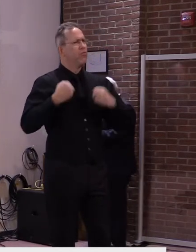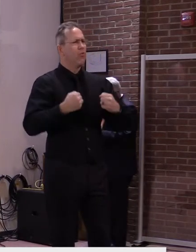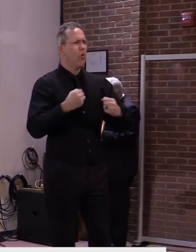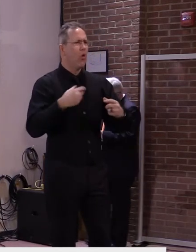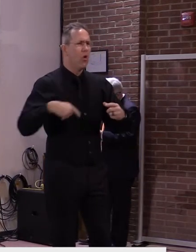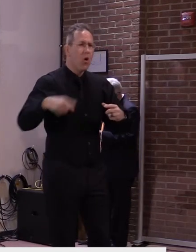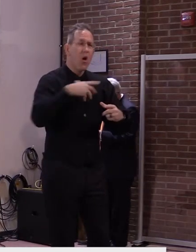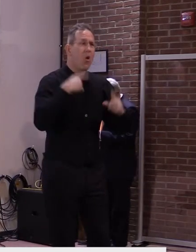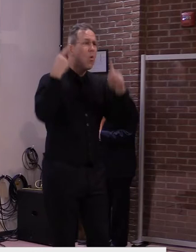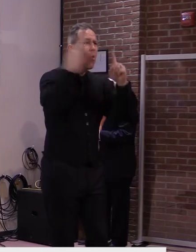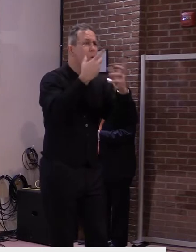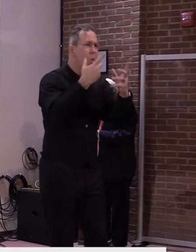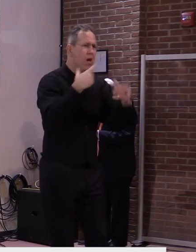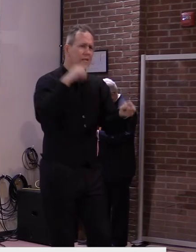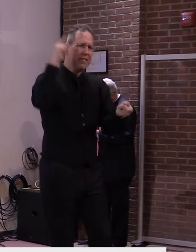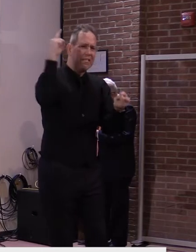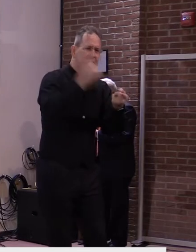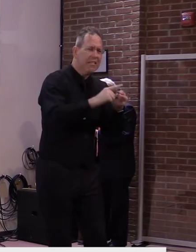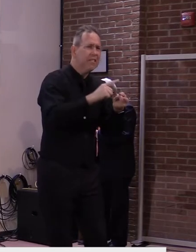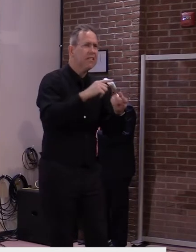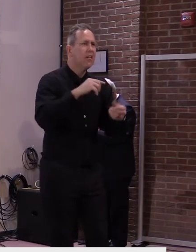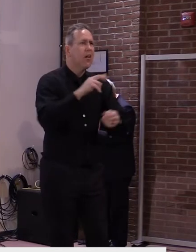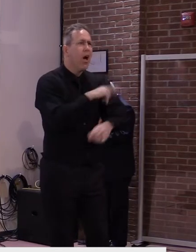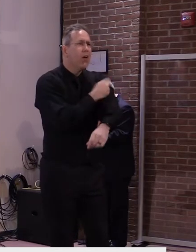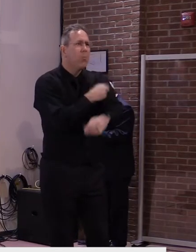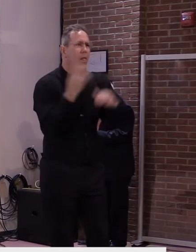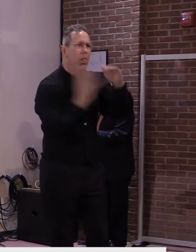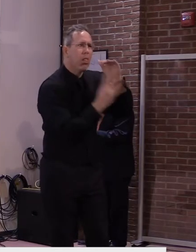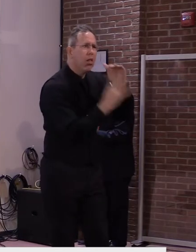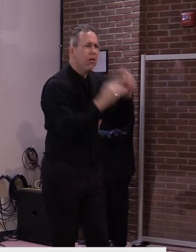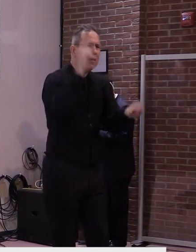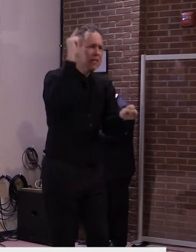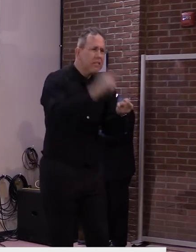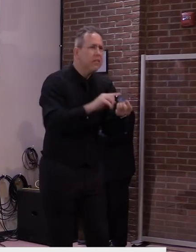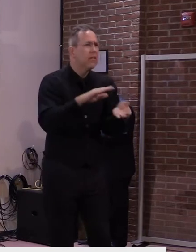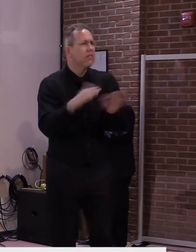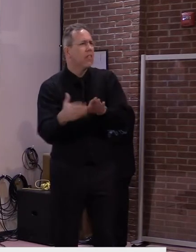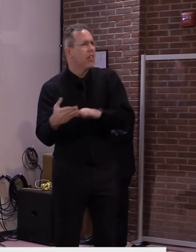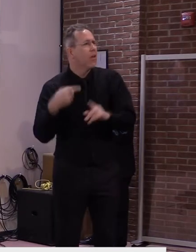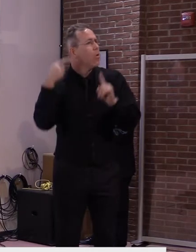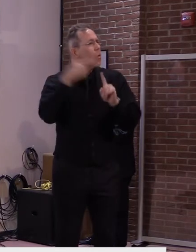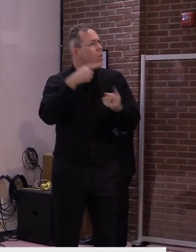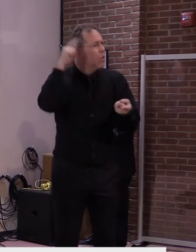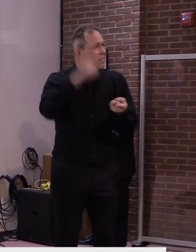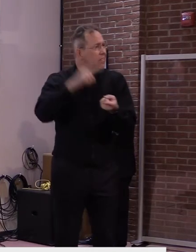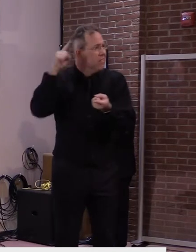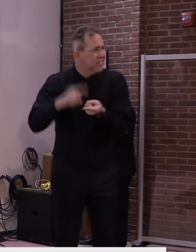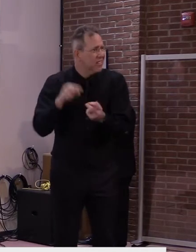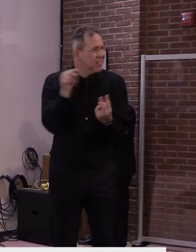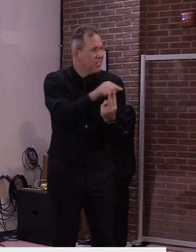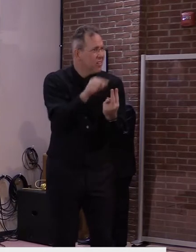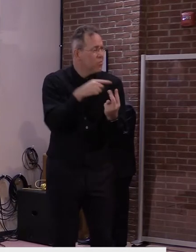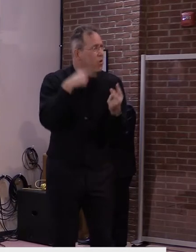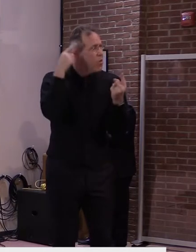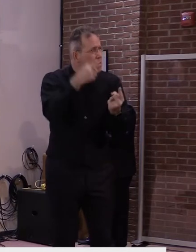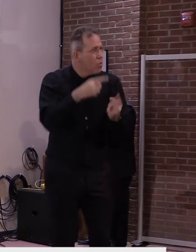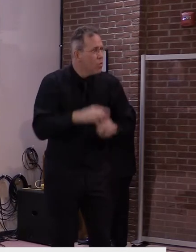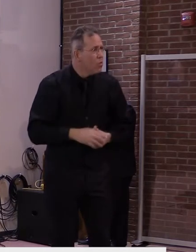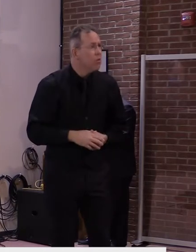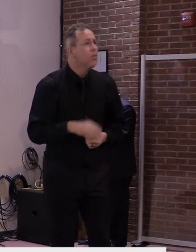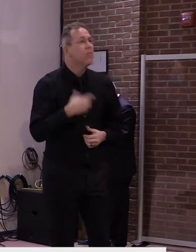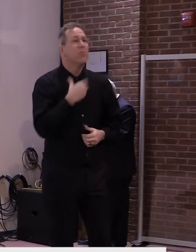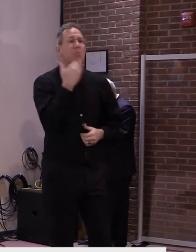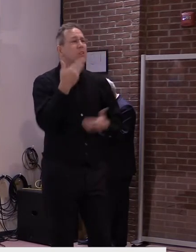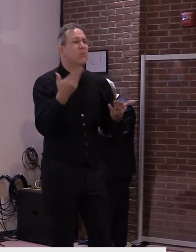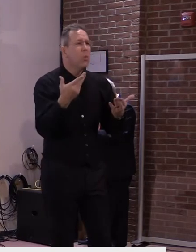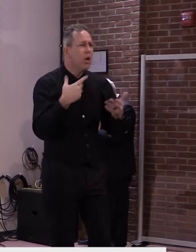deaths rather than prioritize lower risk groups. First, preservation of life must